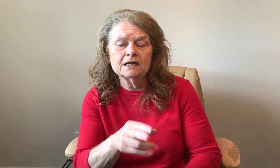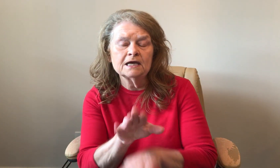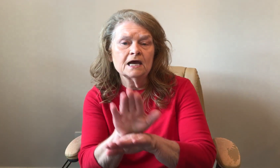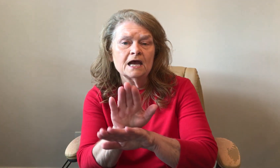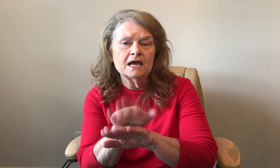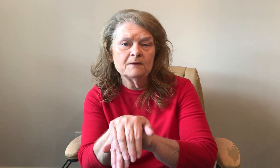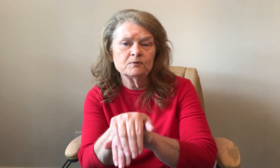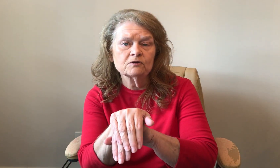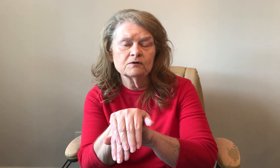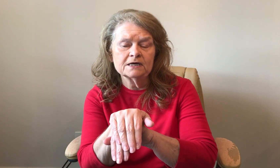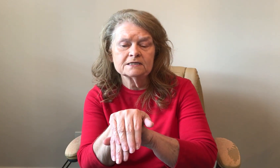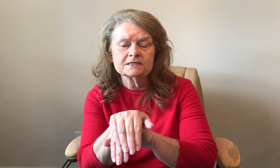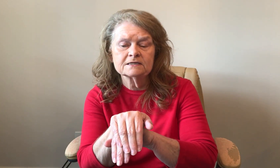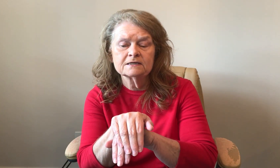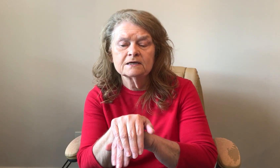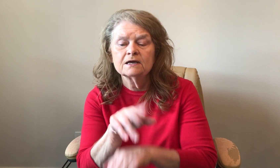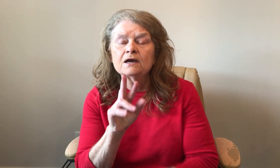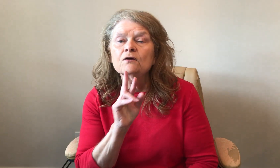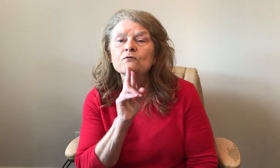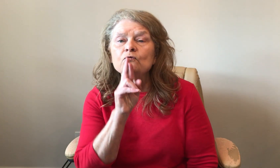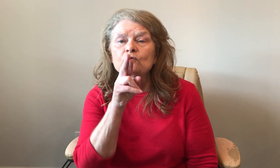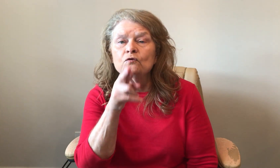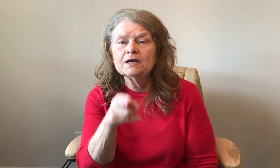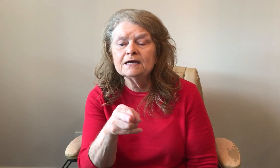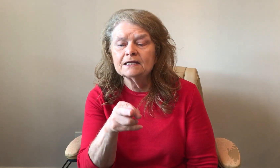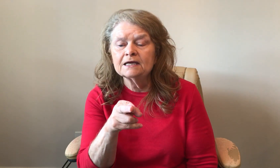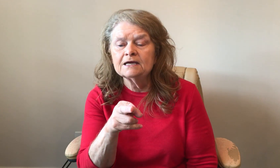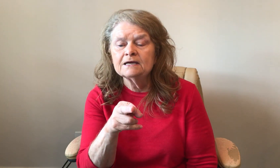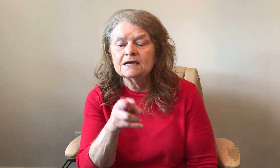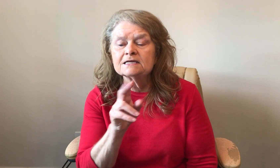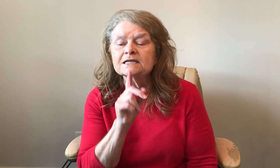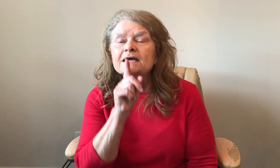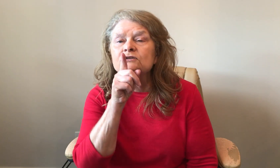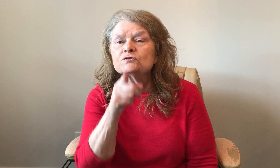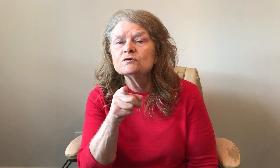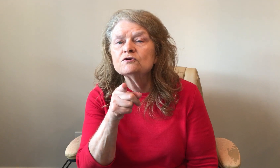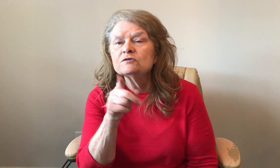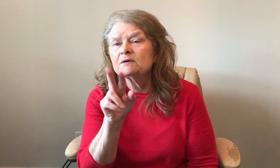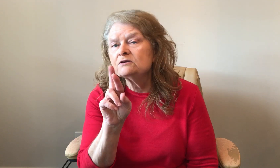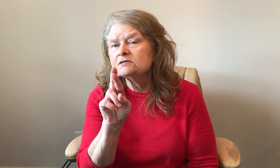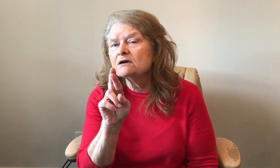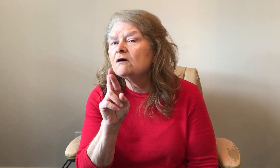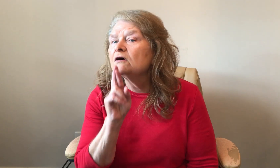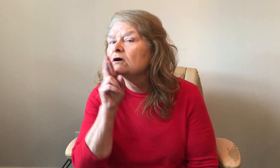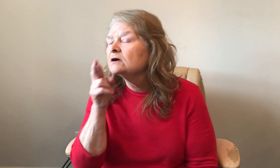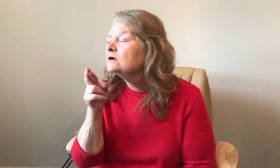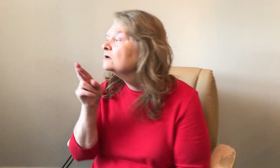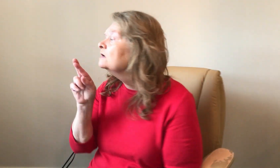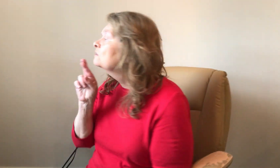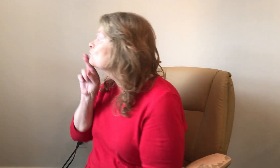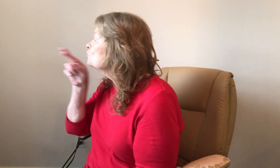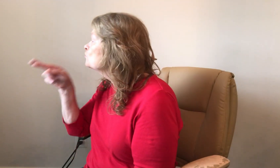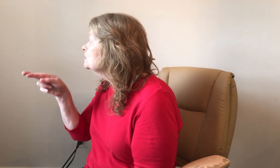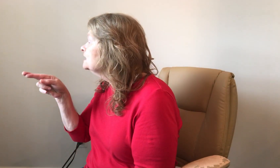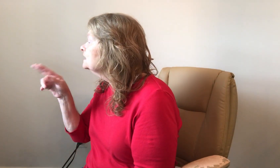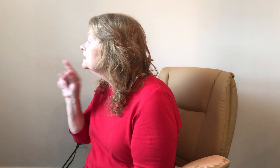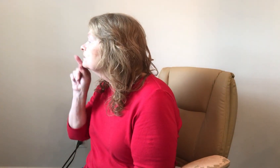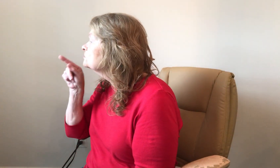really hypocrites, really is like truth but use the R, really, or